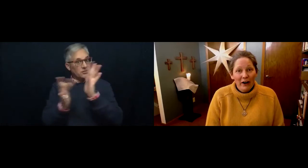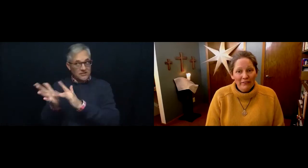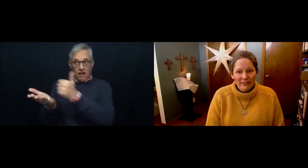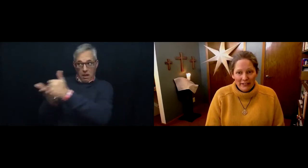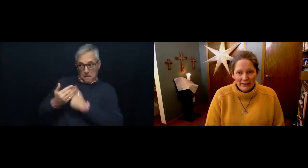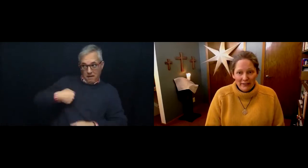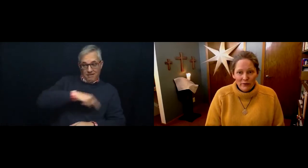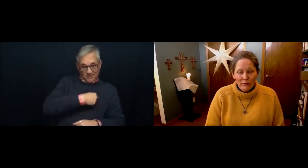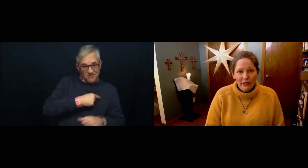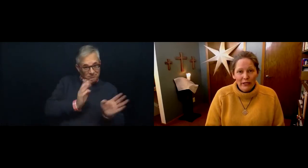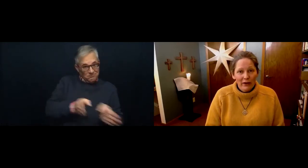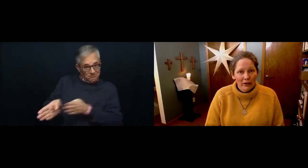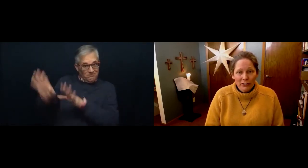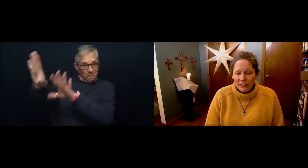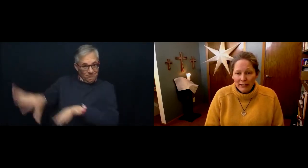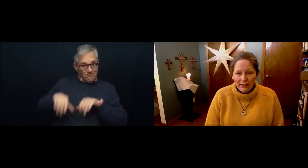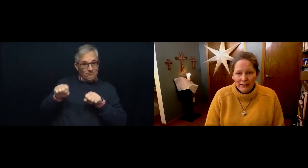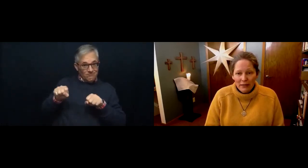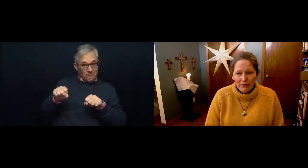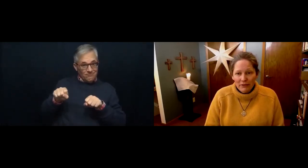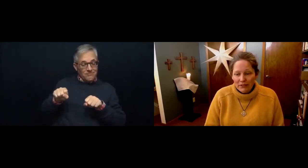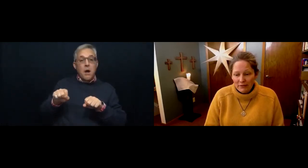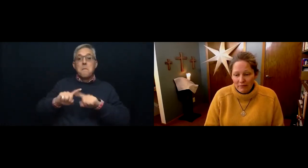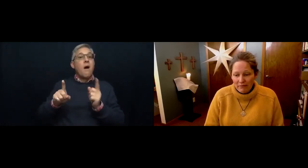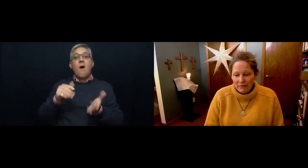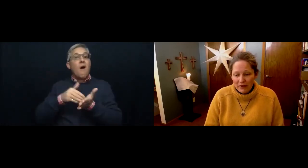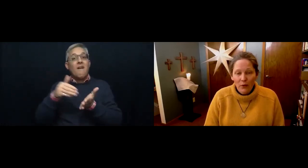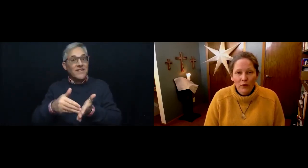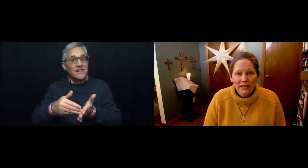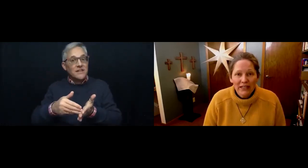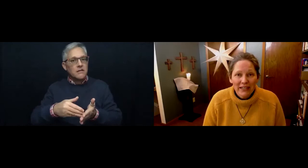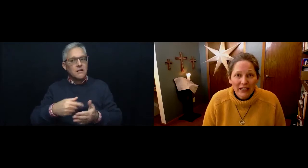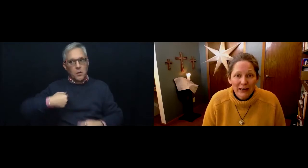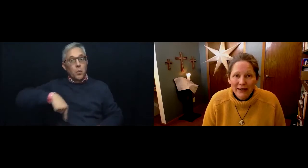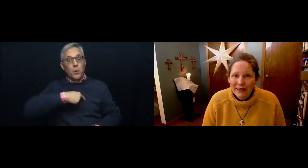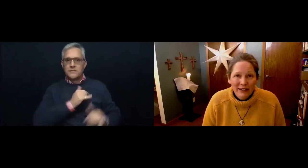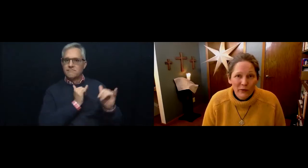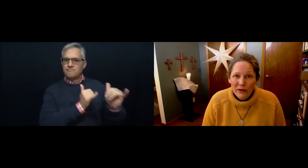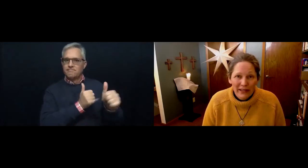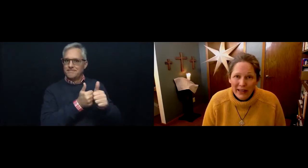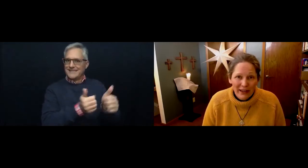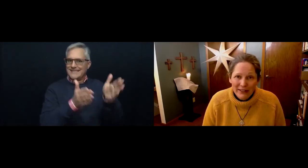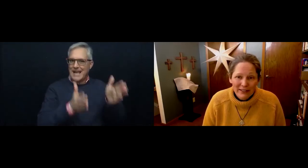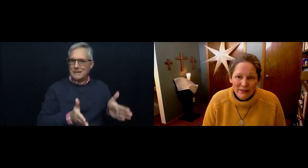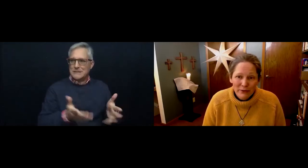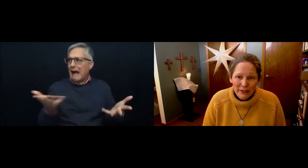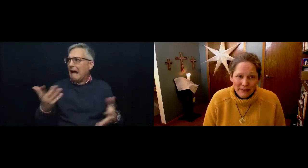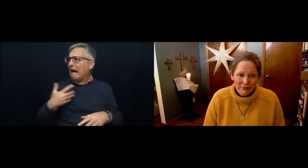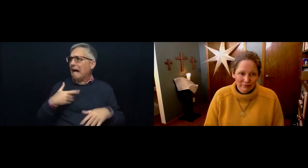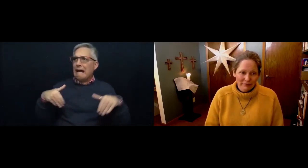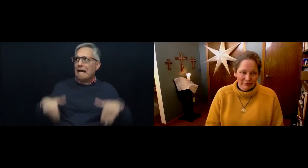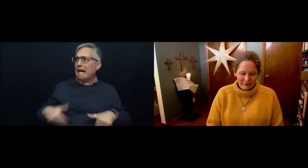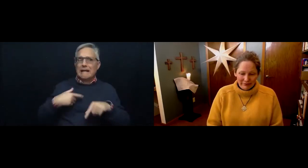And often we are just like the disciples and we think we can't do